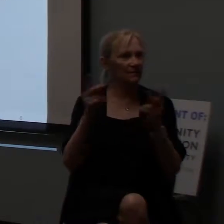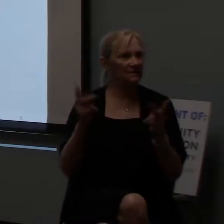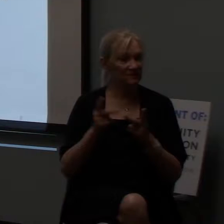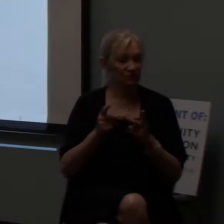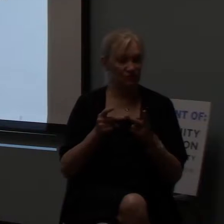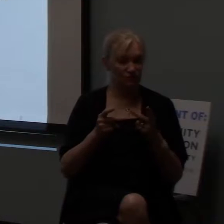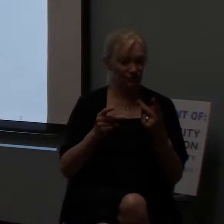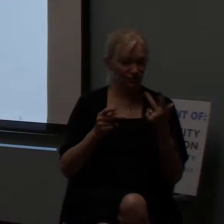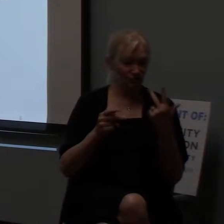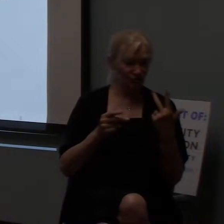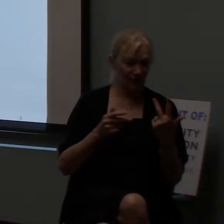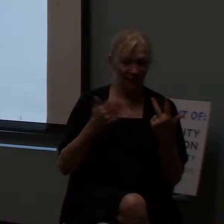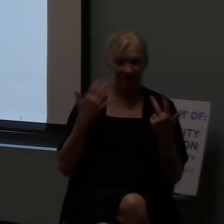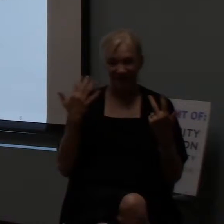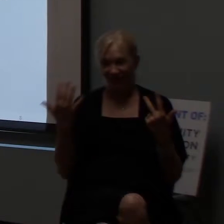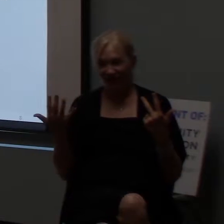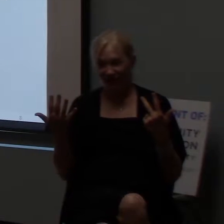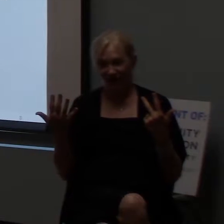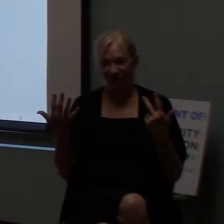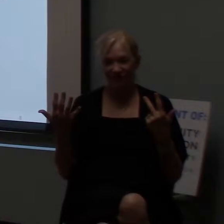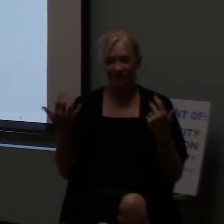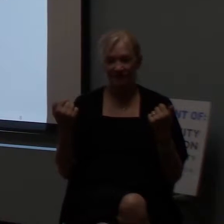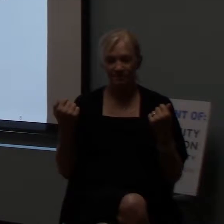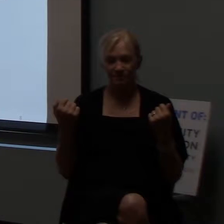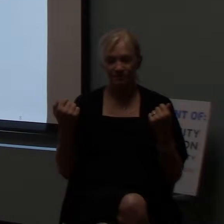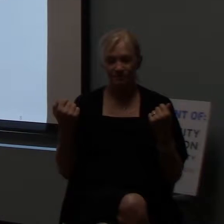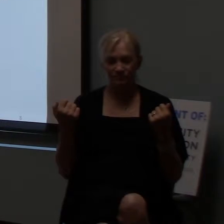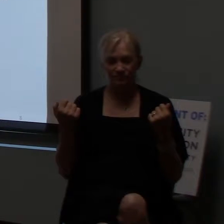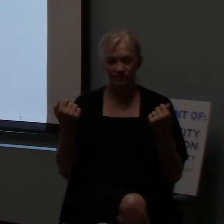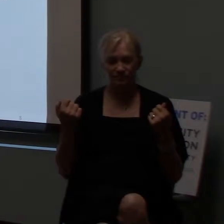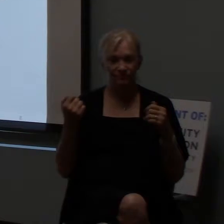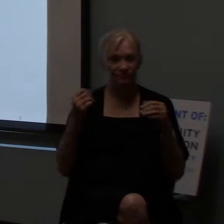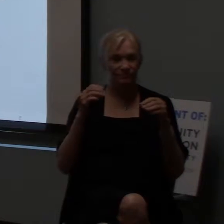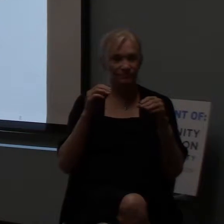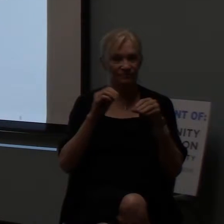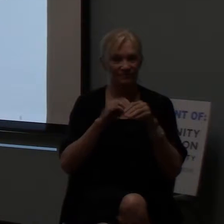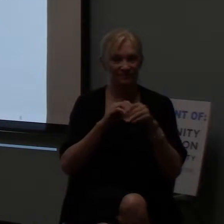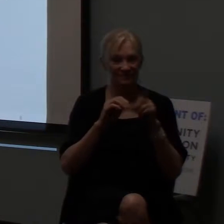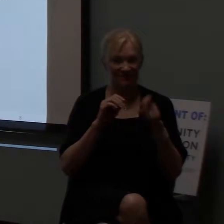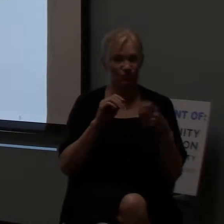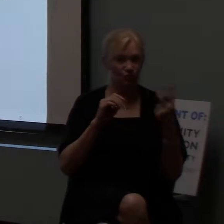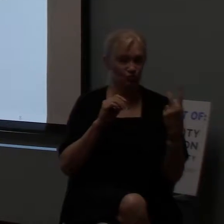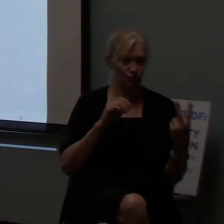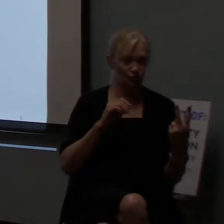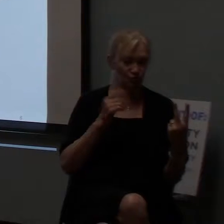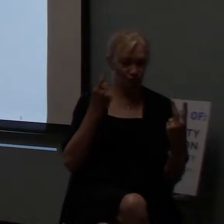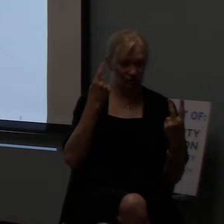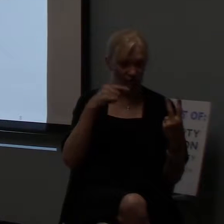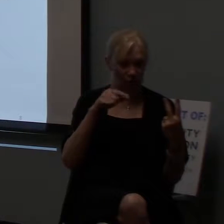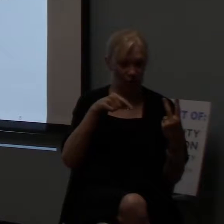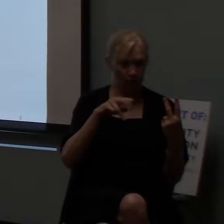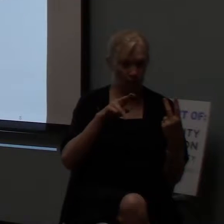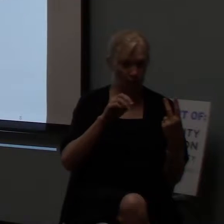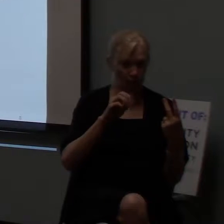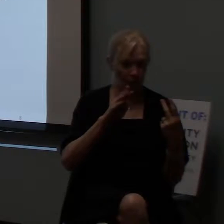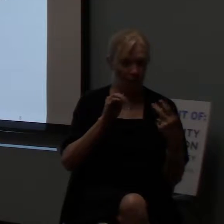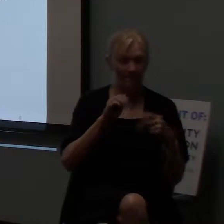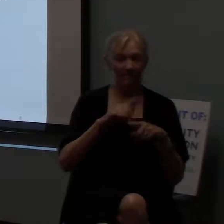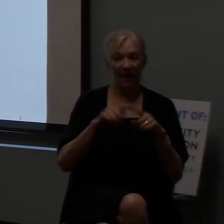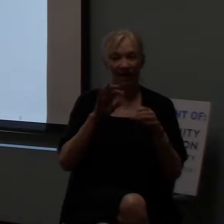3, power is concentrated basically just in the hand. You need 2 for a quorum, and the vote could be dependent